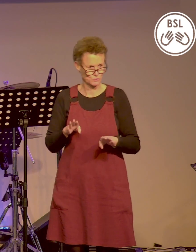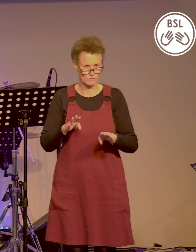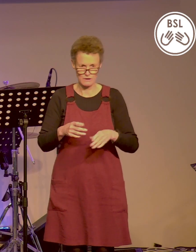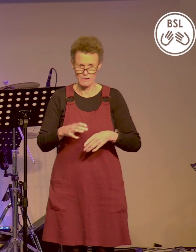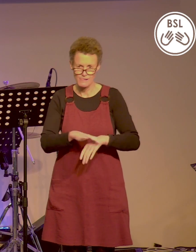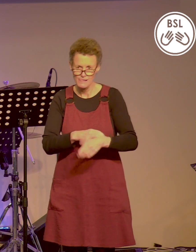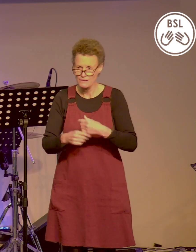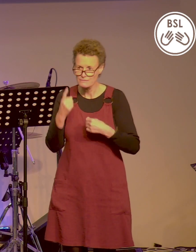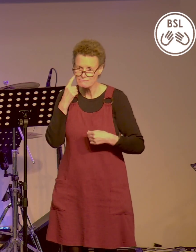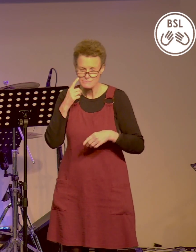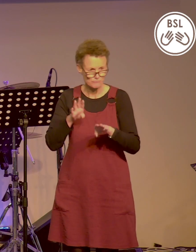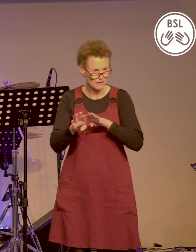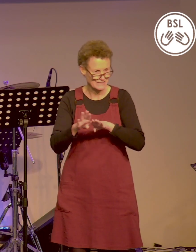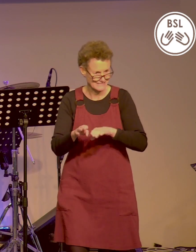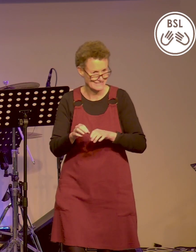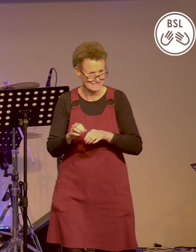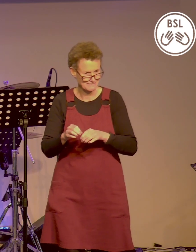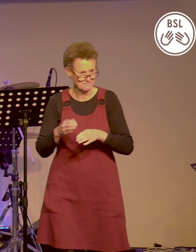And it's also a space for deaf Christians to practice ministry,